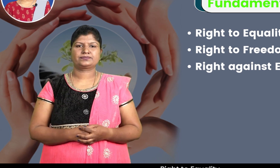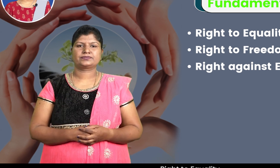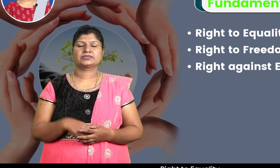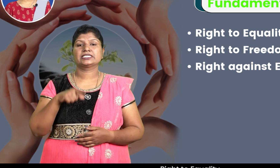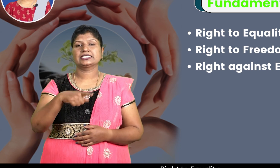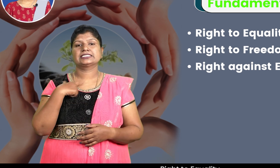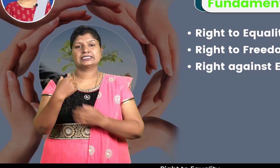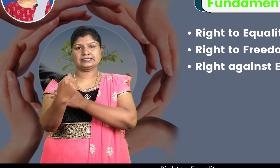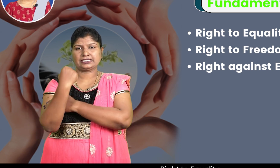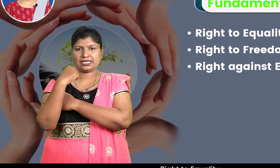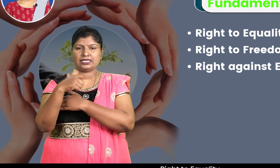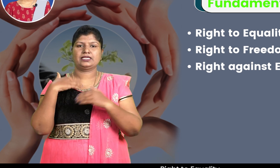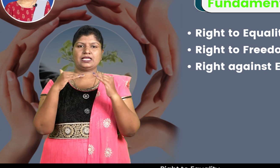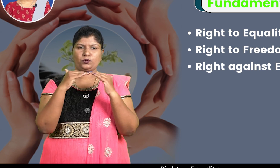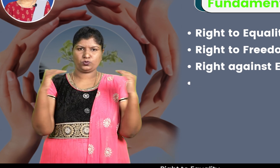Right to equality,